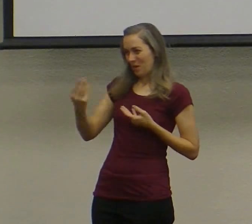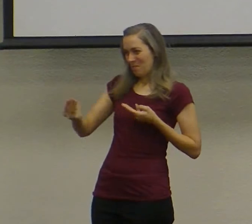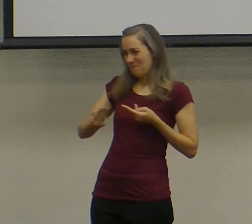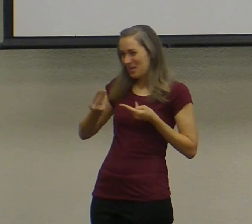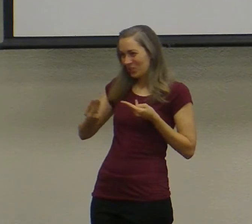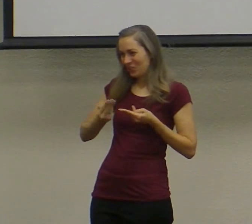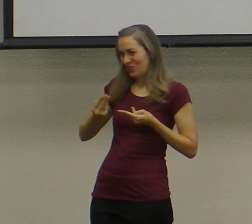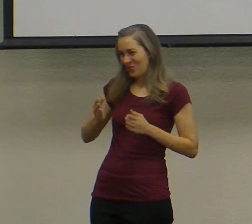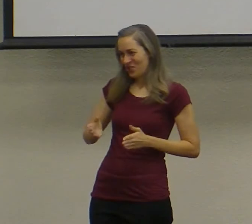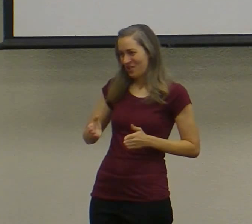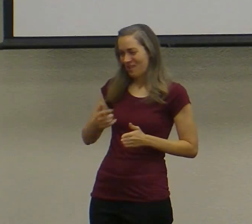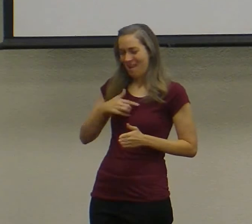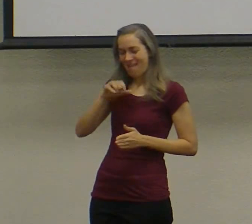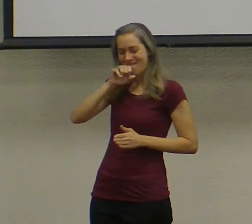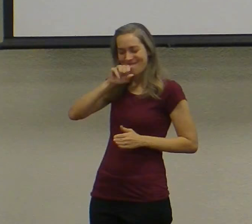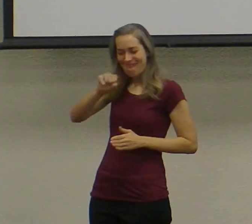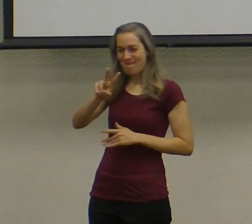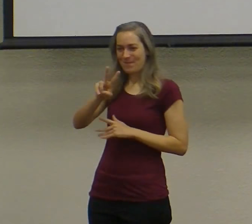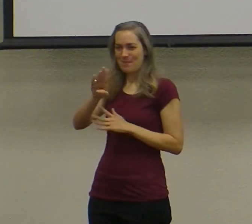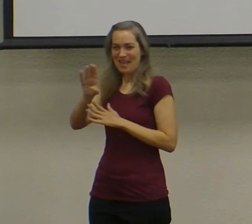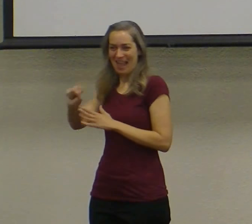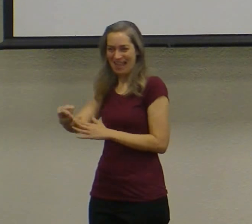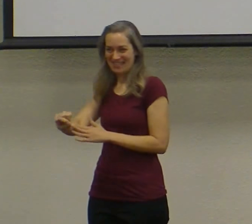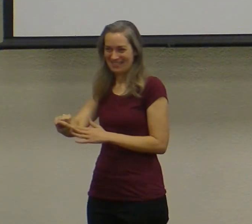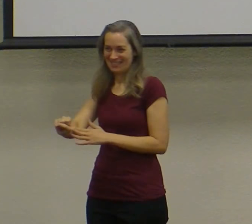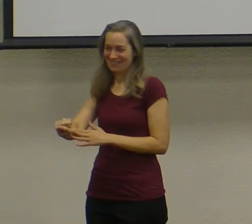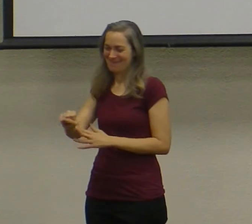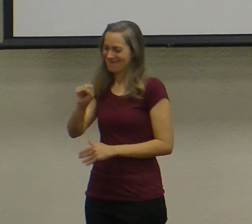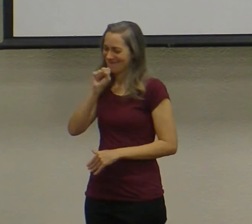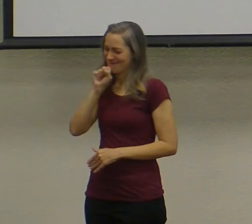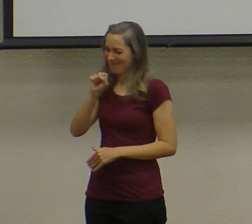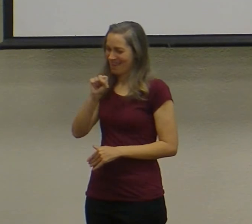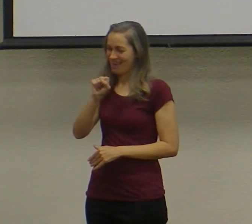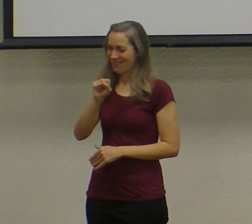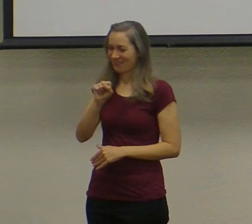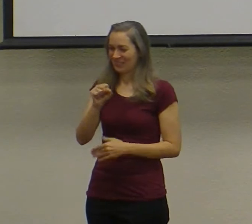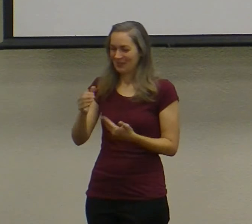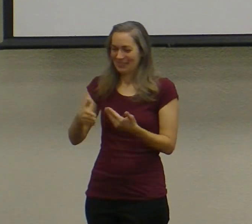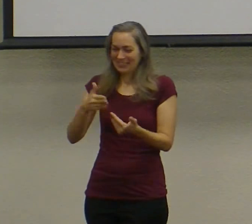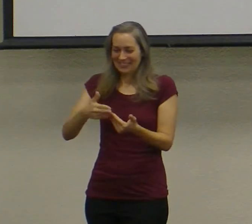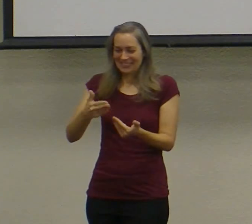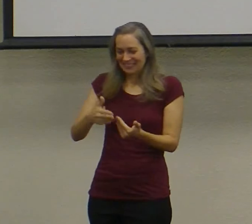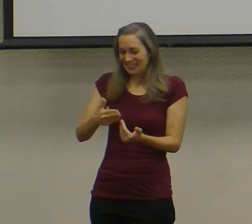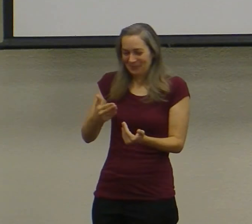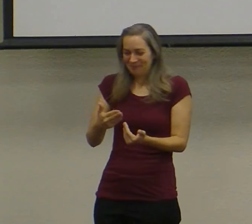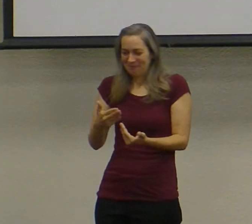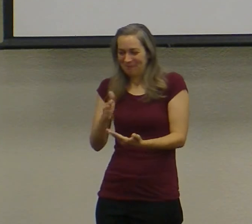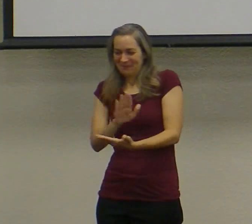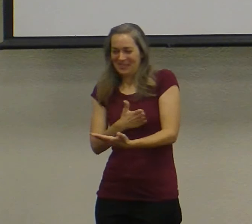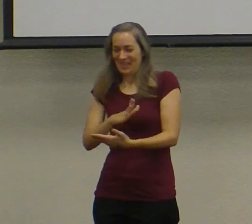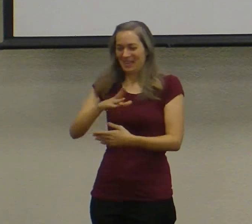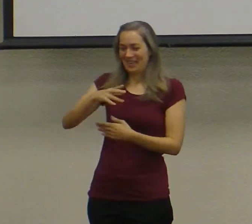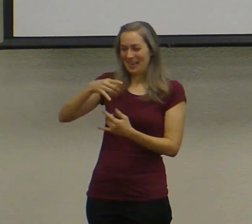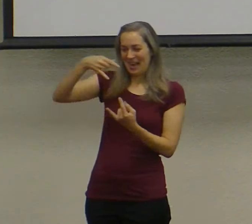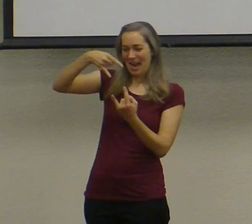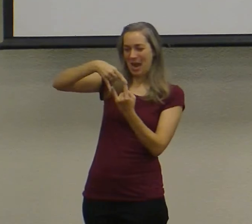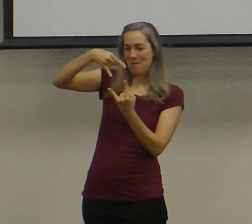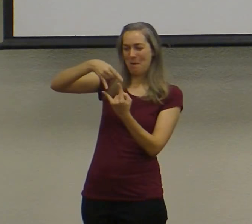love Vacation Bible School. It would not take much coaxing for us to get up and sing the hippo song right now, because